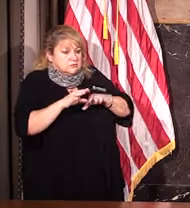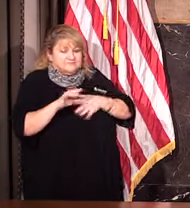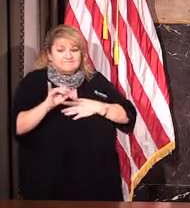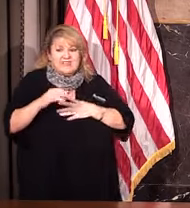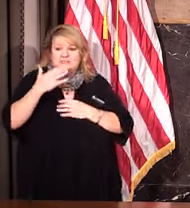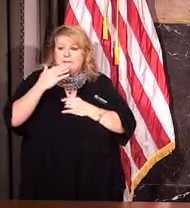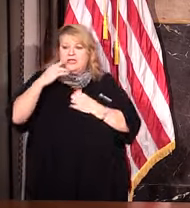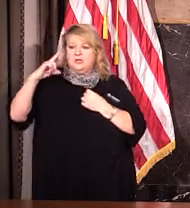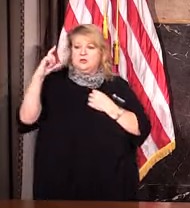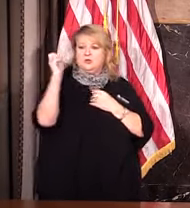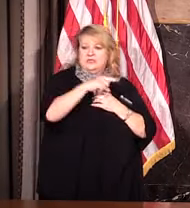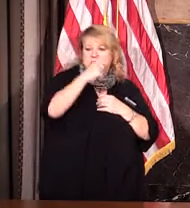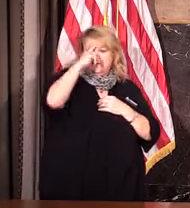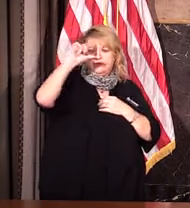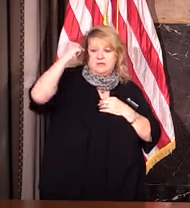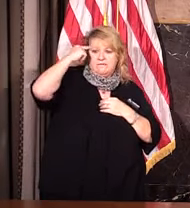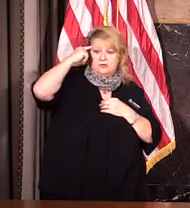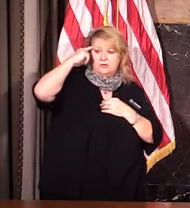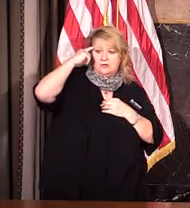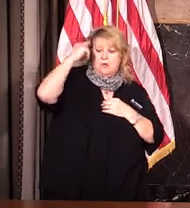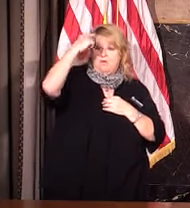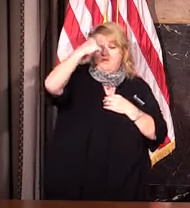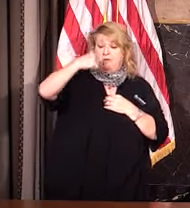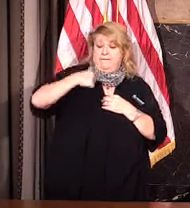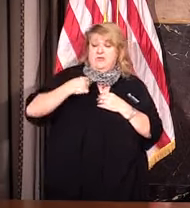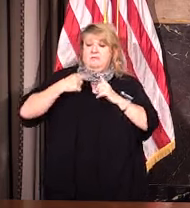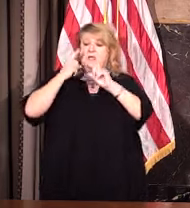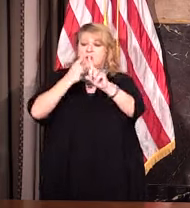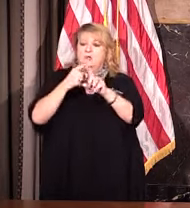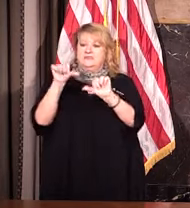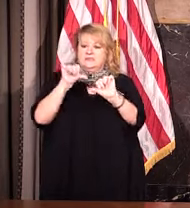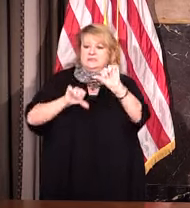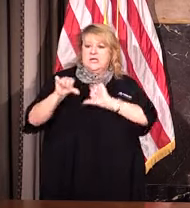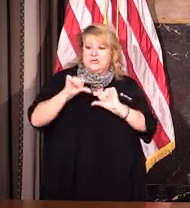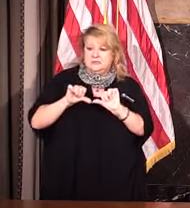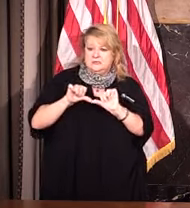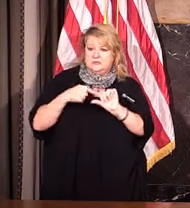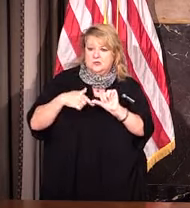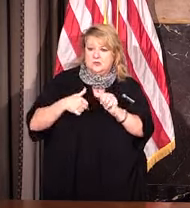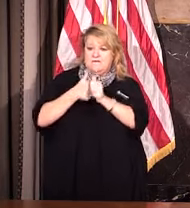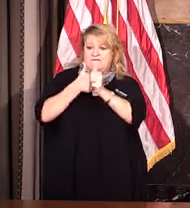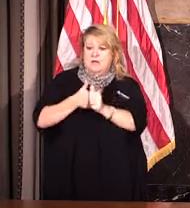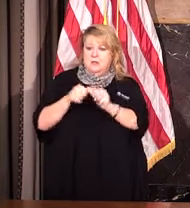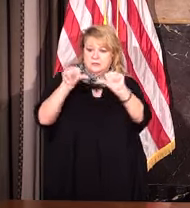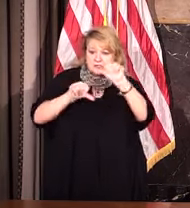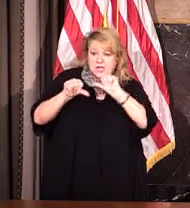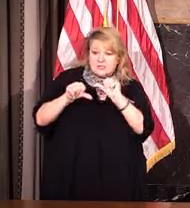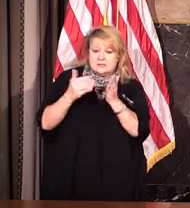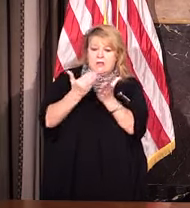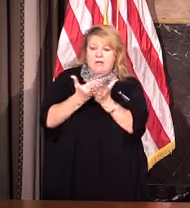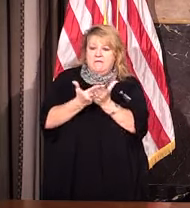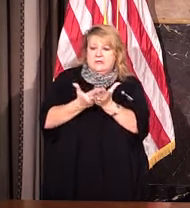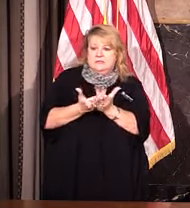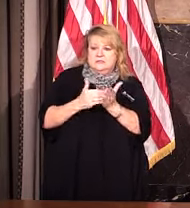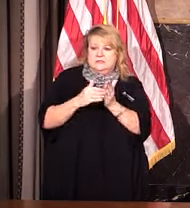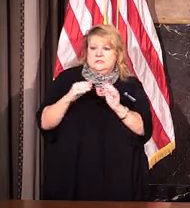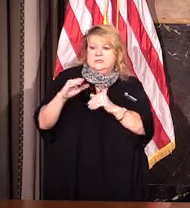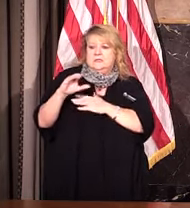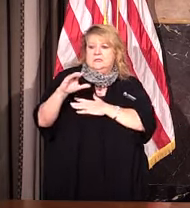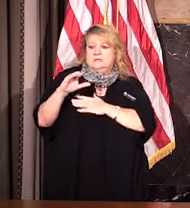in science, right? And the science is what we follow, and the evidence-based literature is what we follow. And